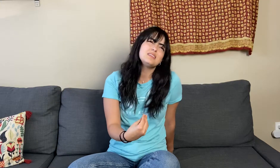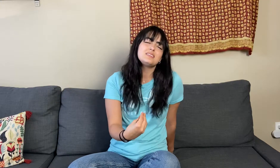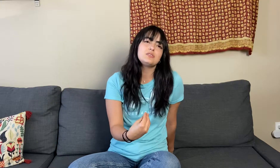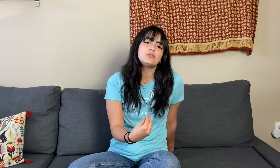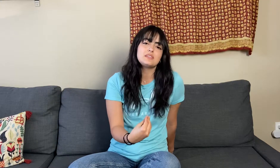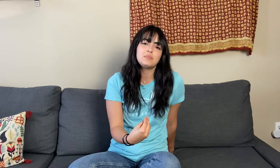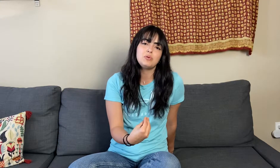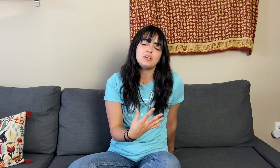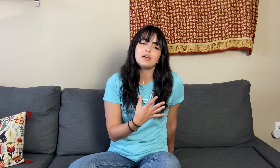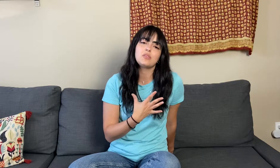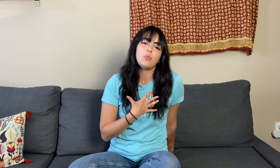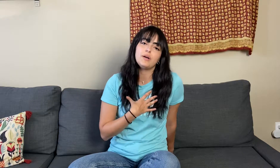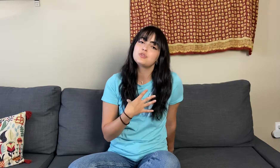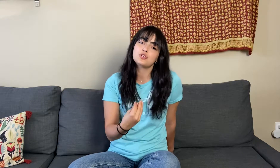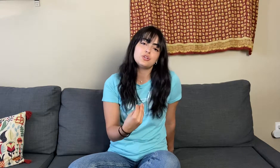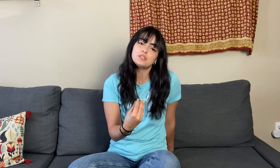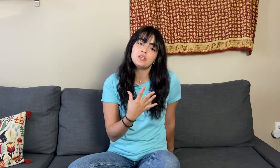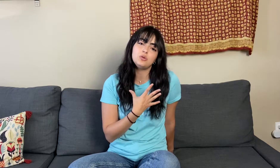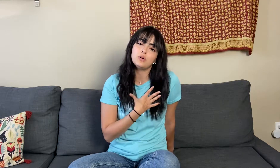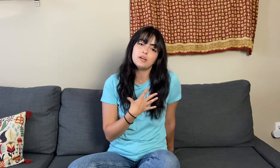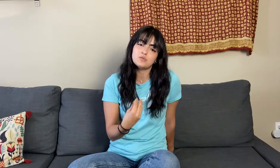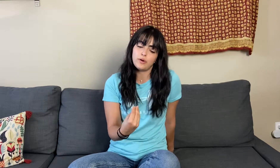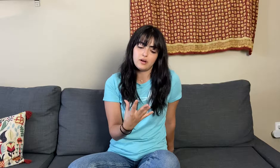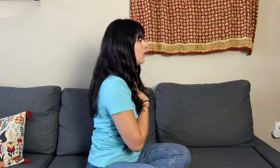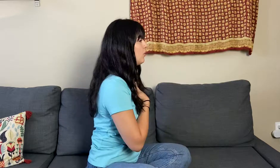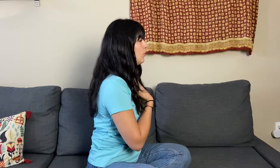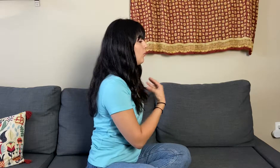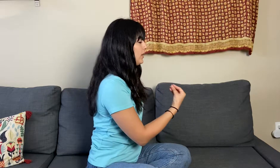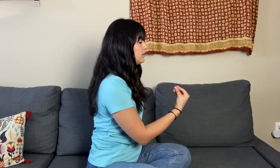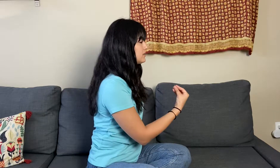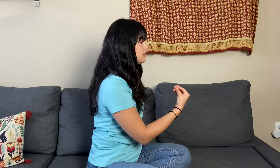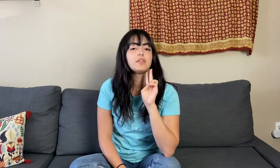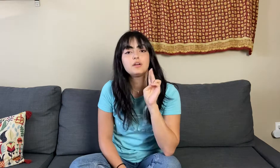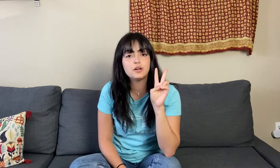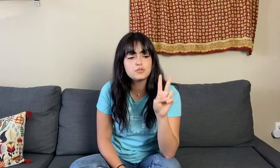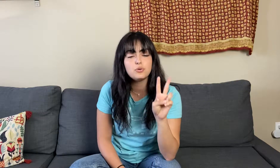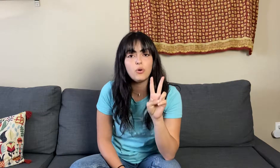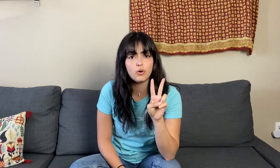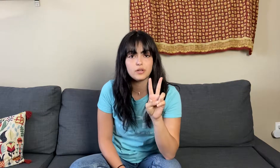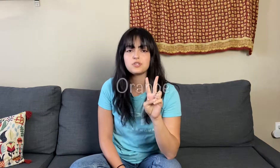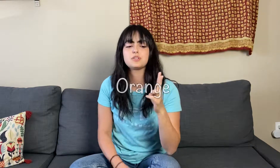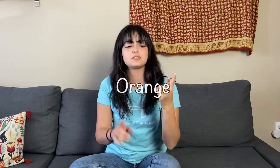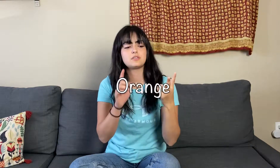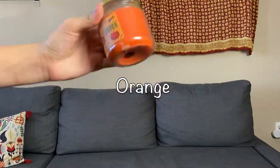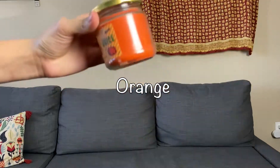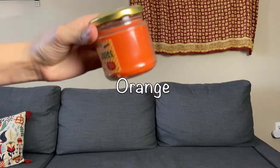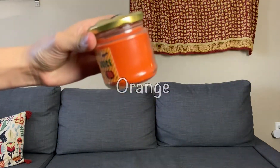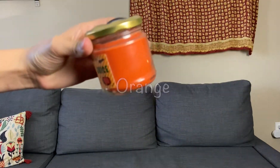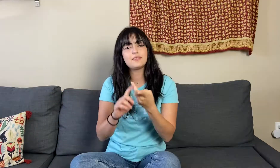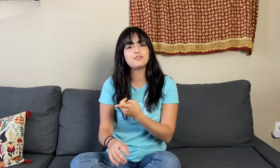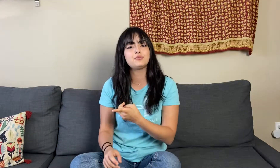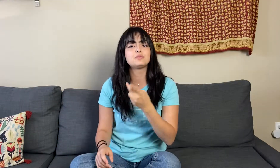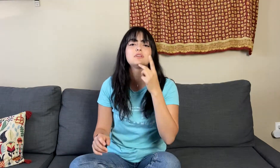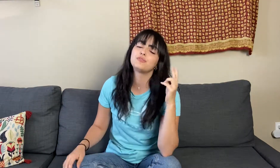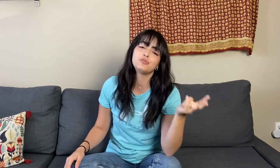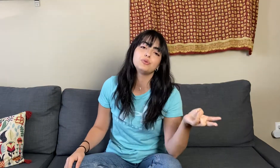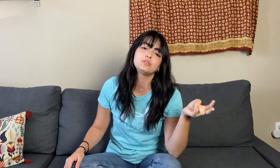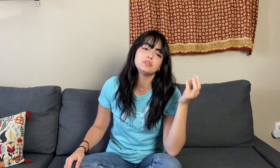to resemble like the white shirts that you guys wear. White. There are two oranges, the color and the fruit. The fruit is